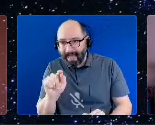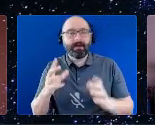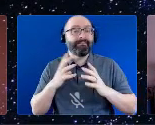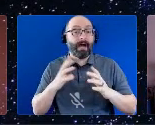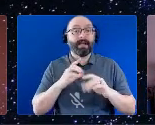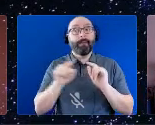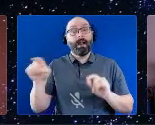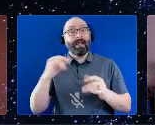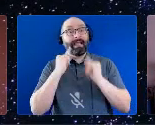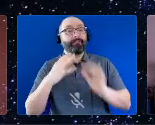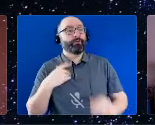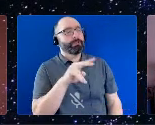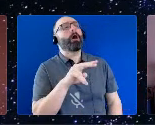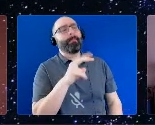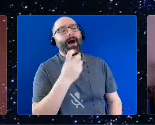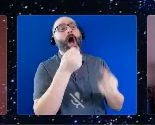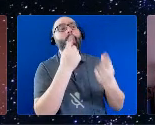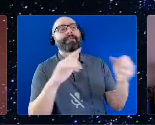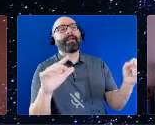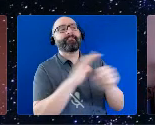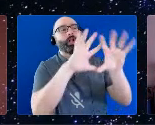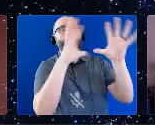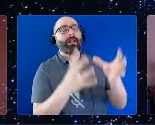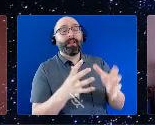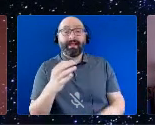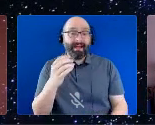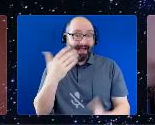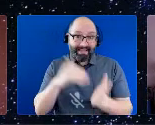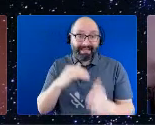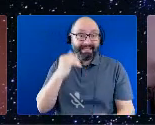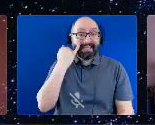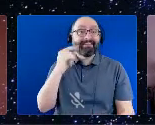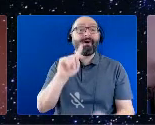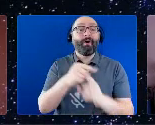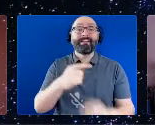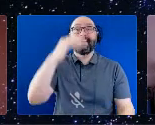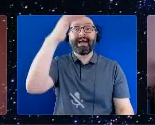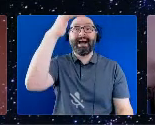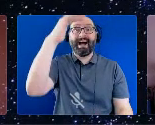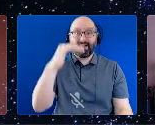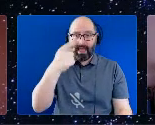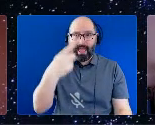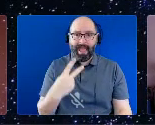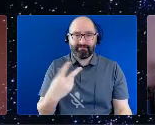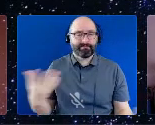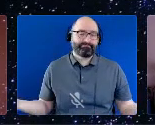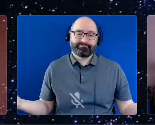picture. Having half of a perfectly implemented solution, that partial credit is going to be really hard to get.